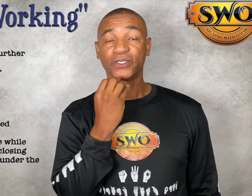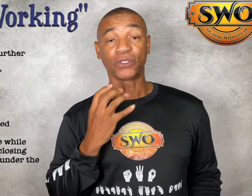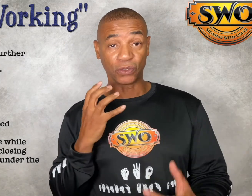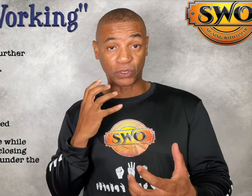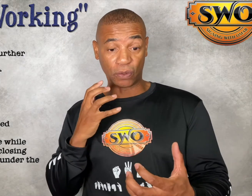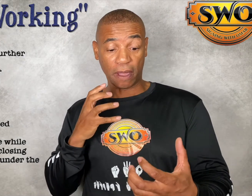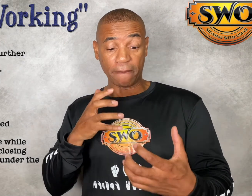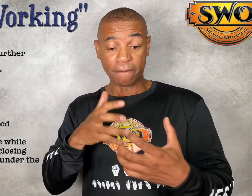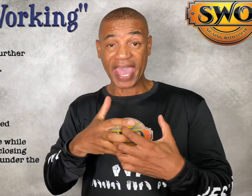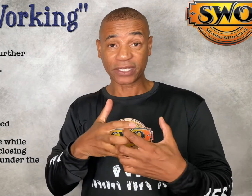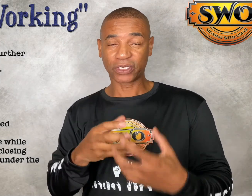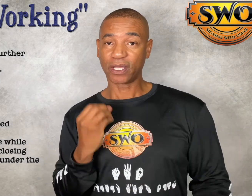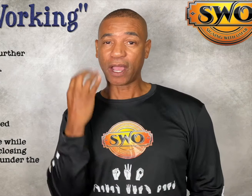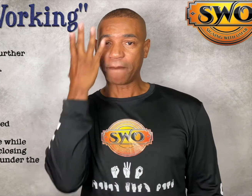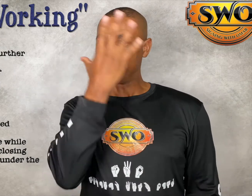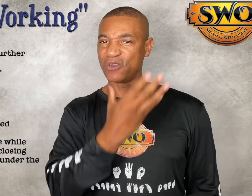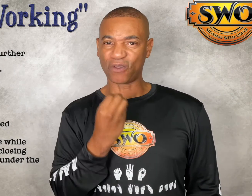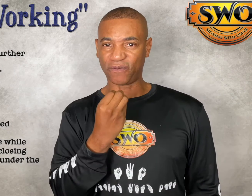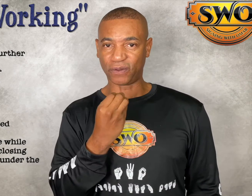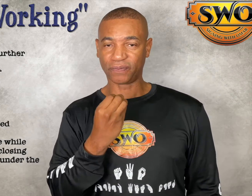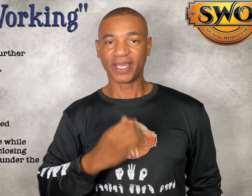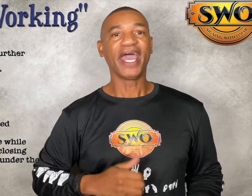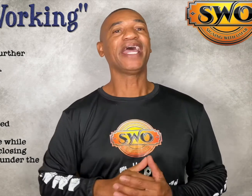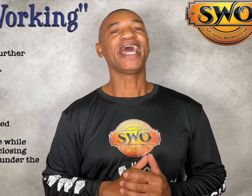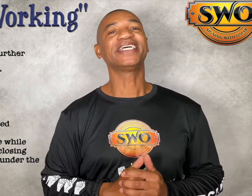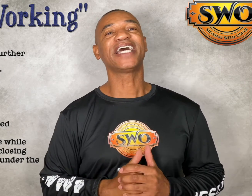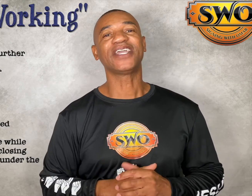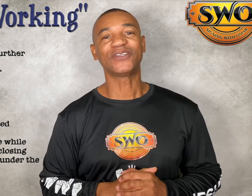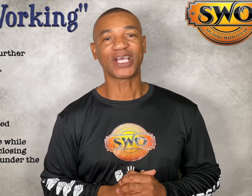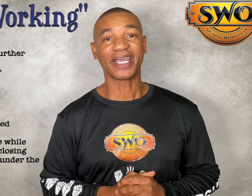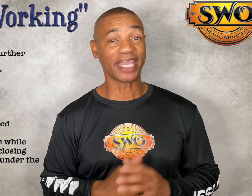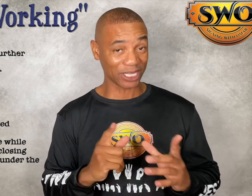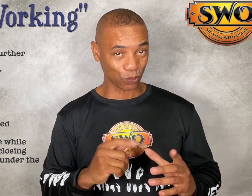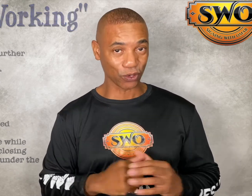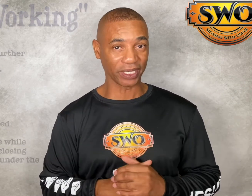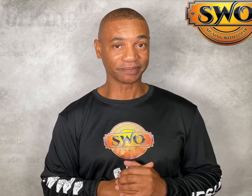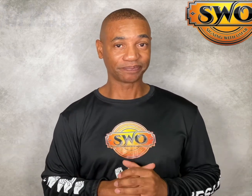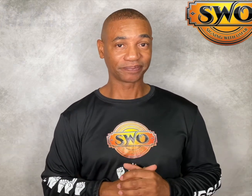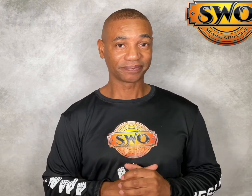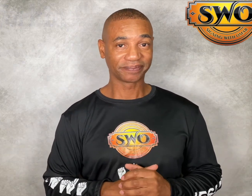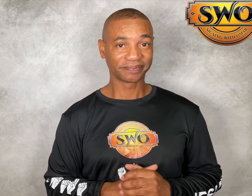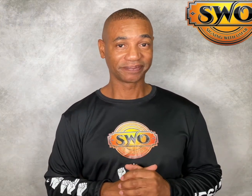you'll do match, beautiful. And that is how you sign it's working.